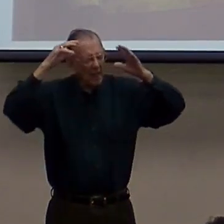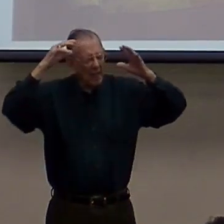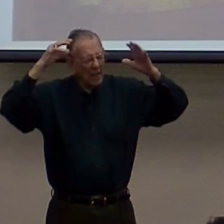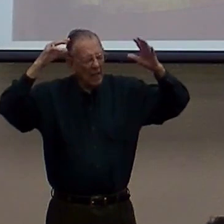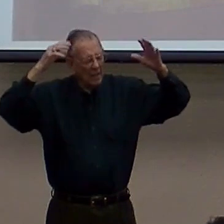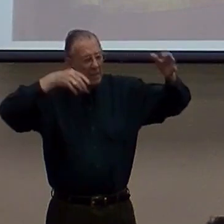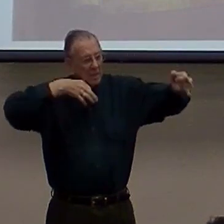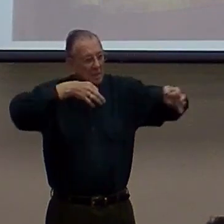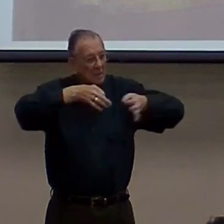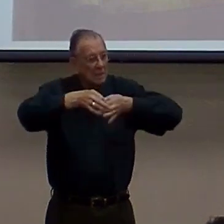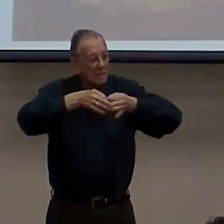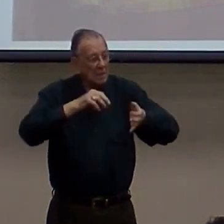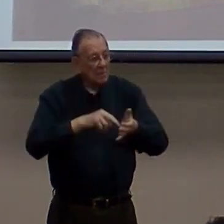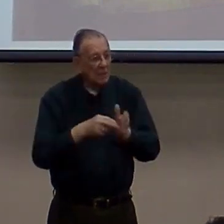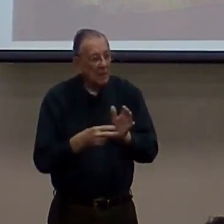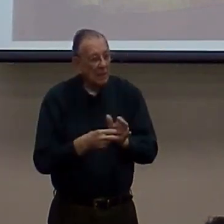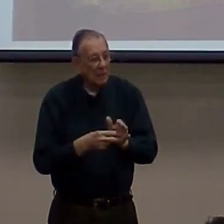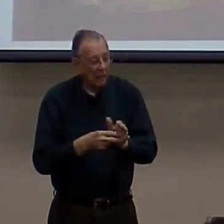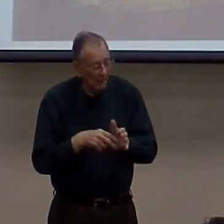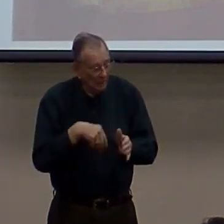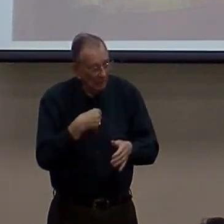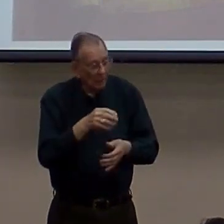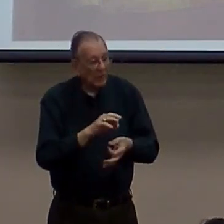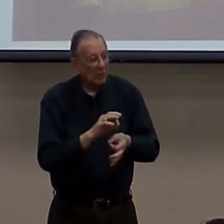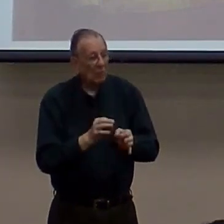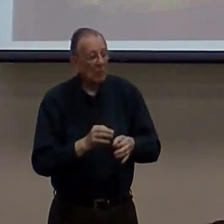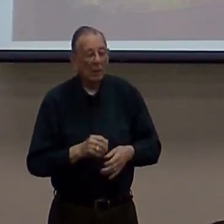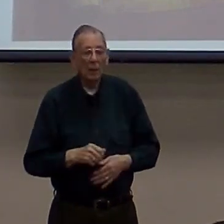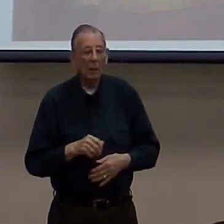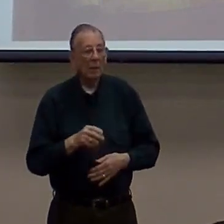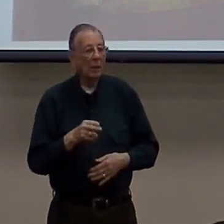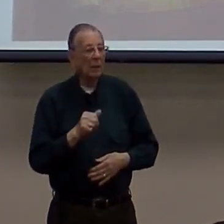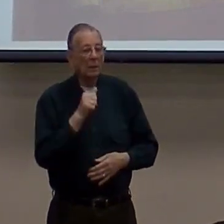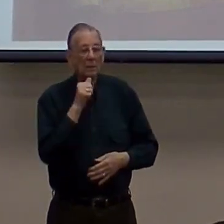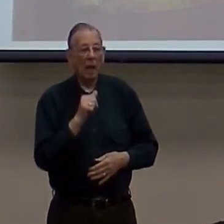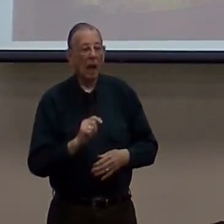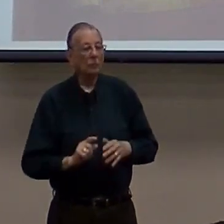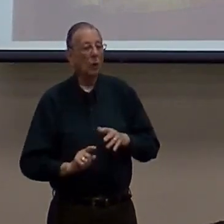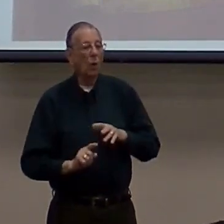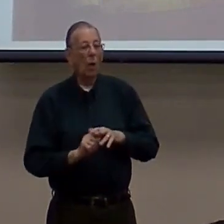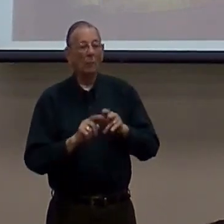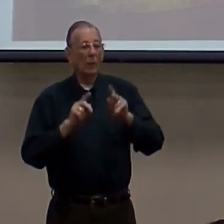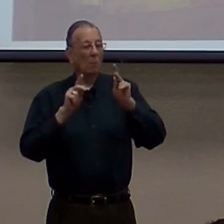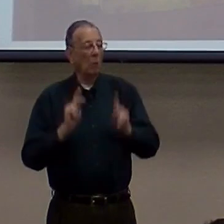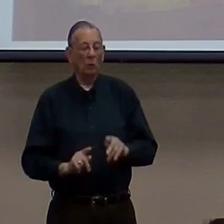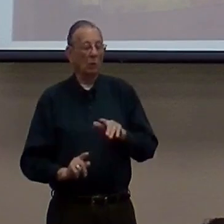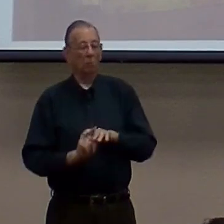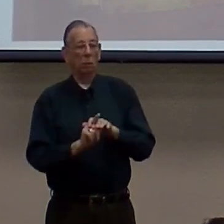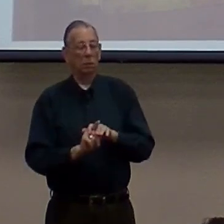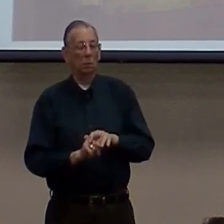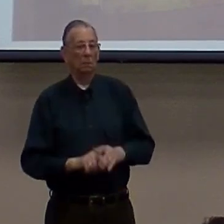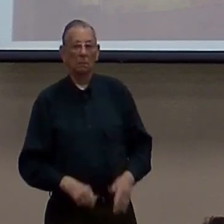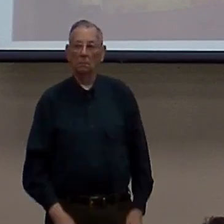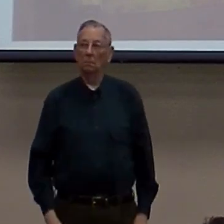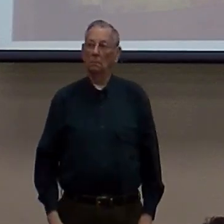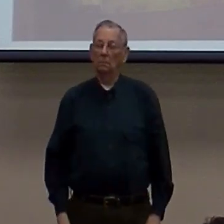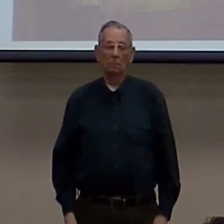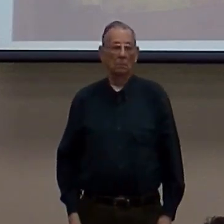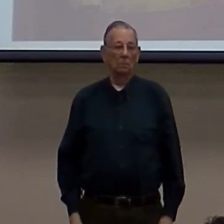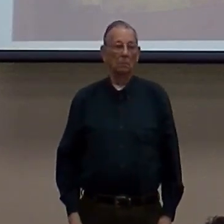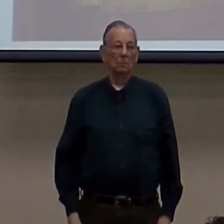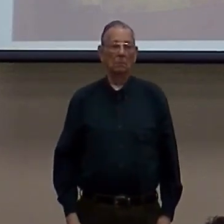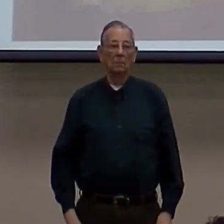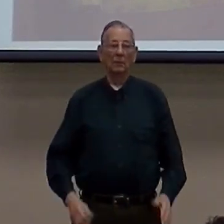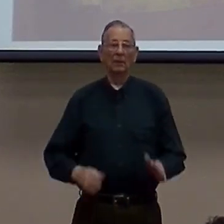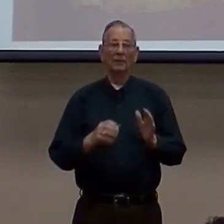means. But though He gives him an interpretation, He does not show up in a personal appearance. For chapter